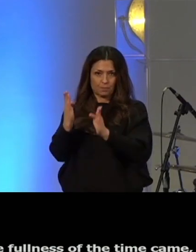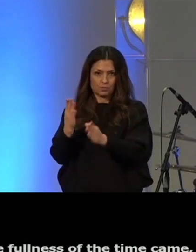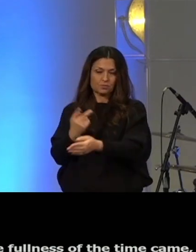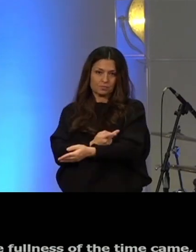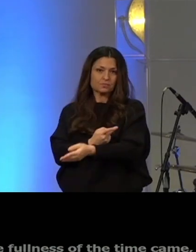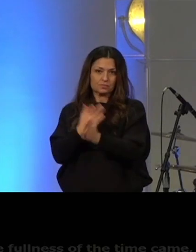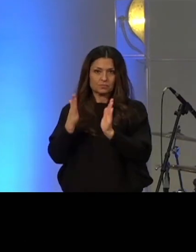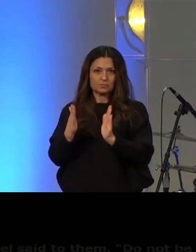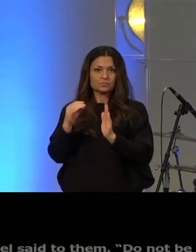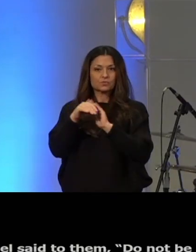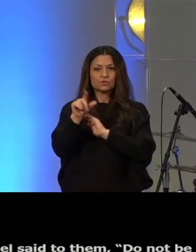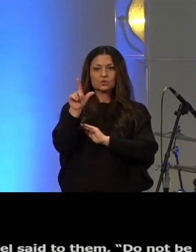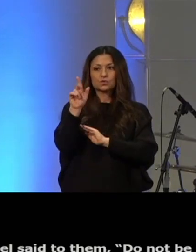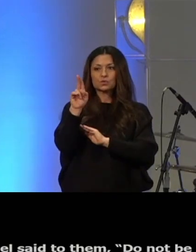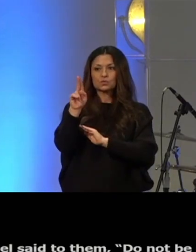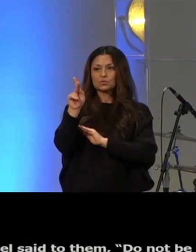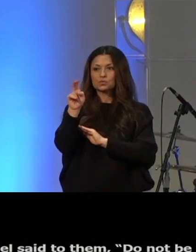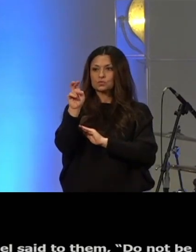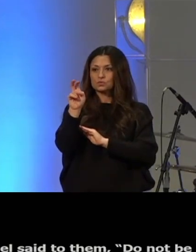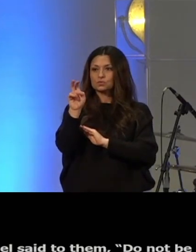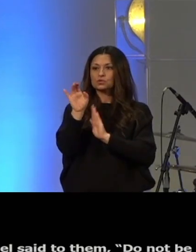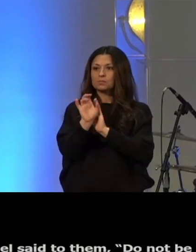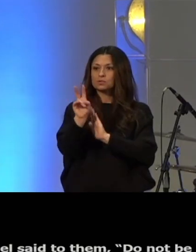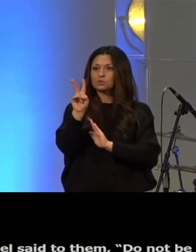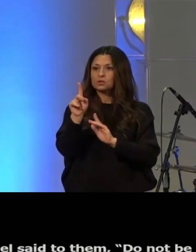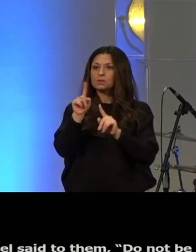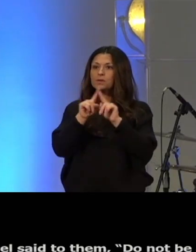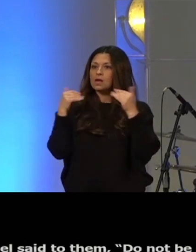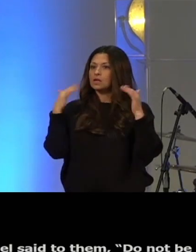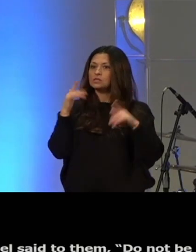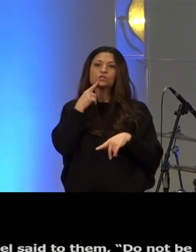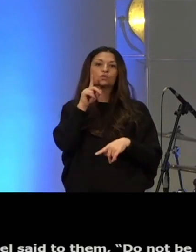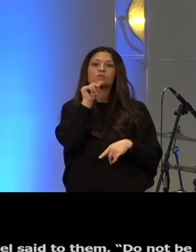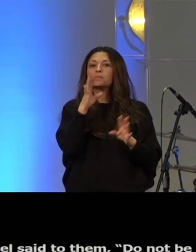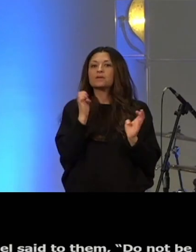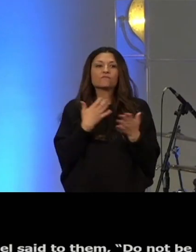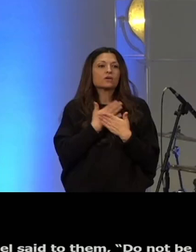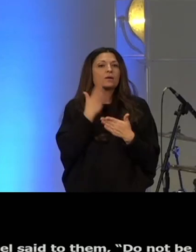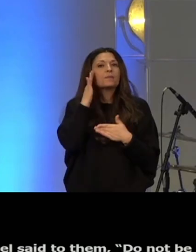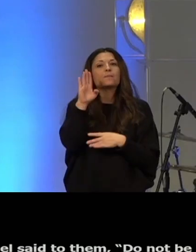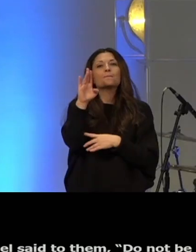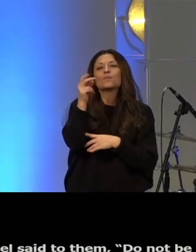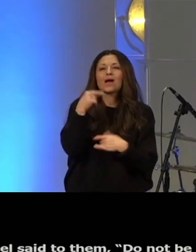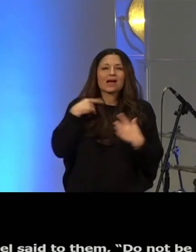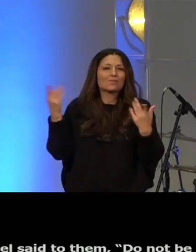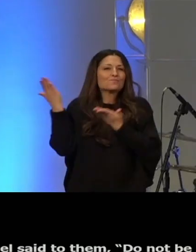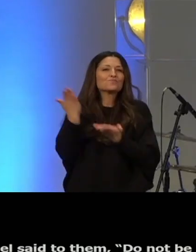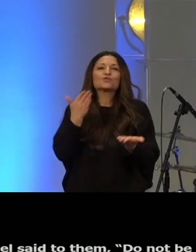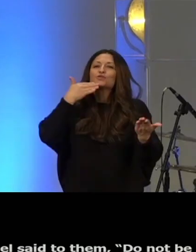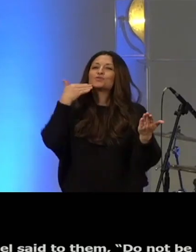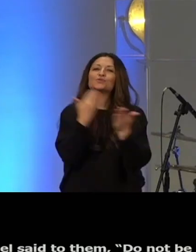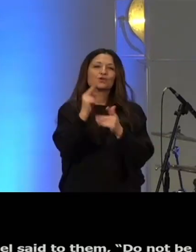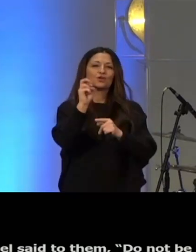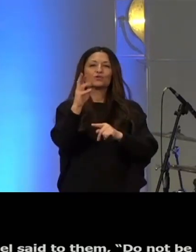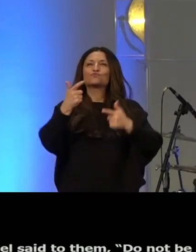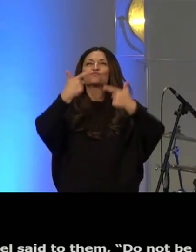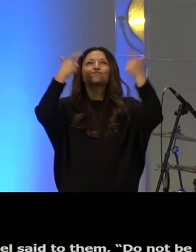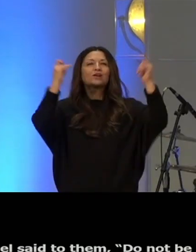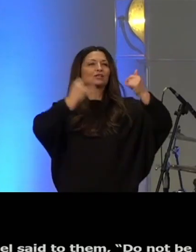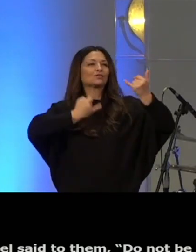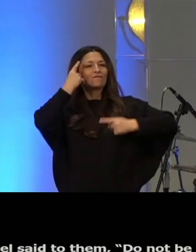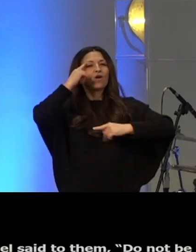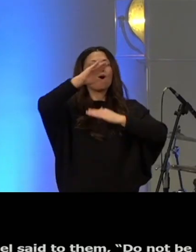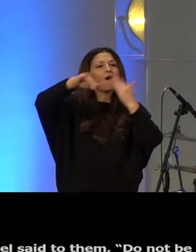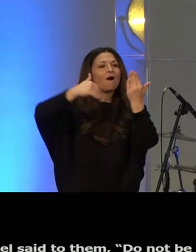Luke 2? But the angel said to them, "Do not be afraid, for behold, I bring you good news of great joy, which will be for all the